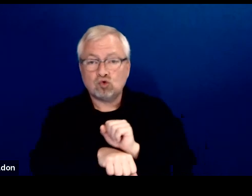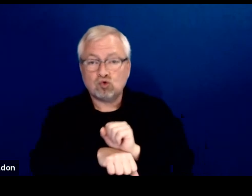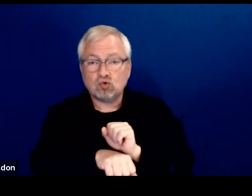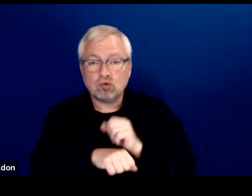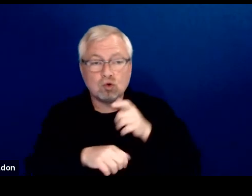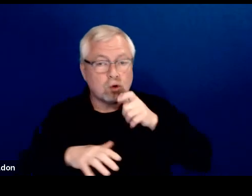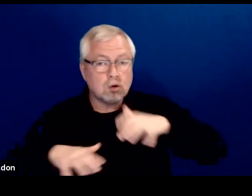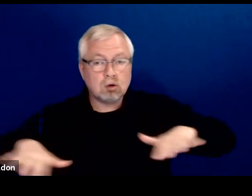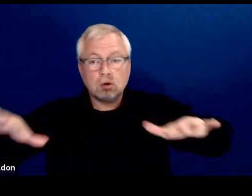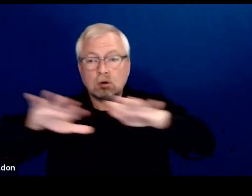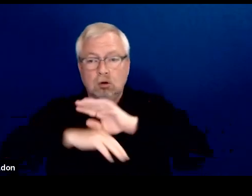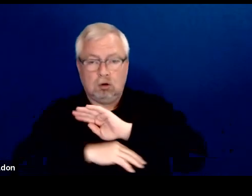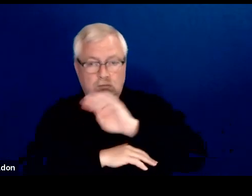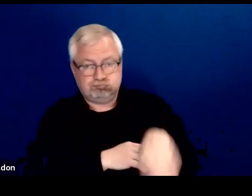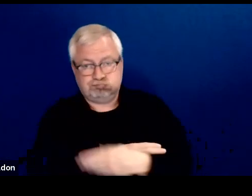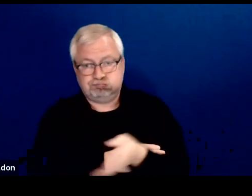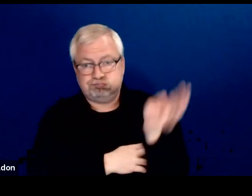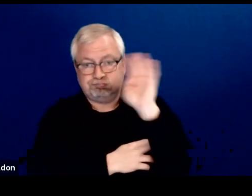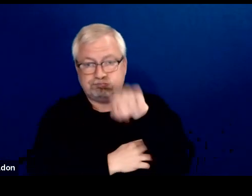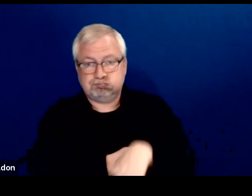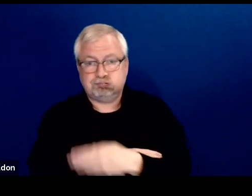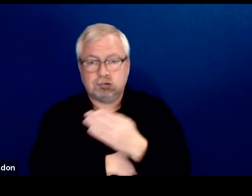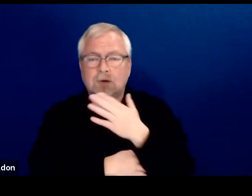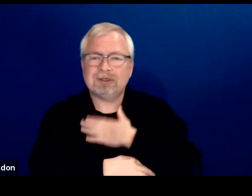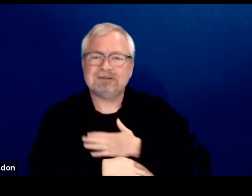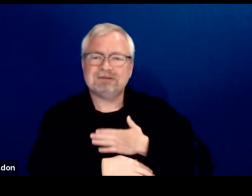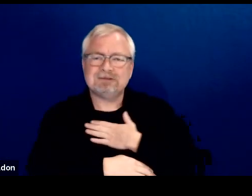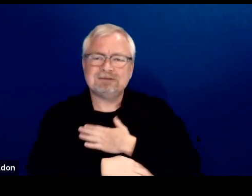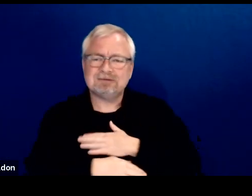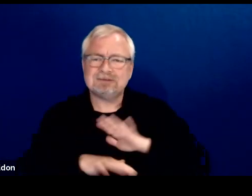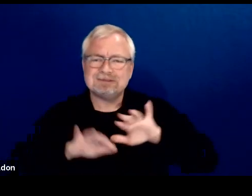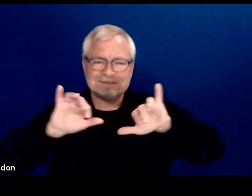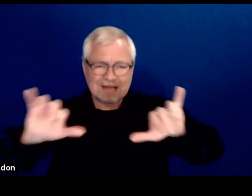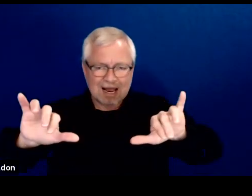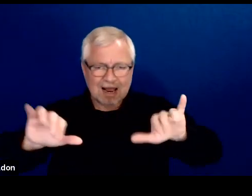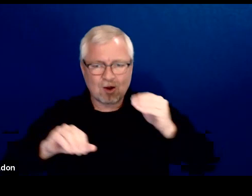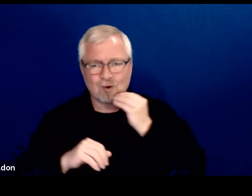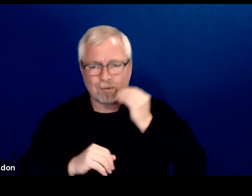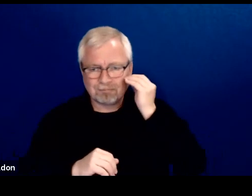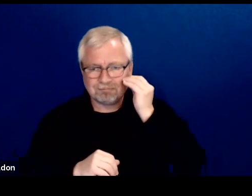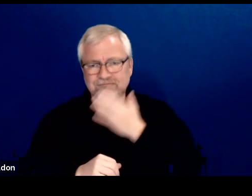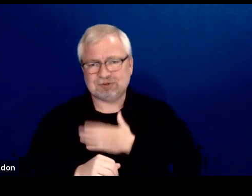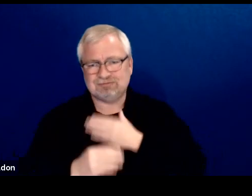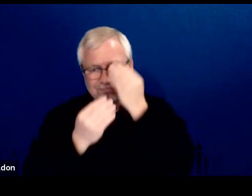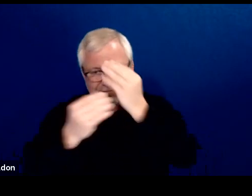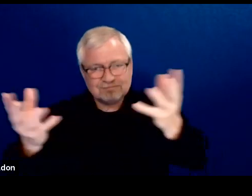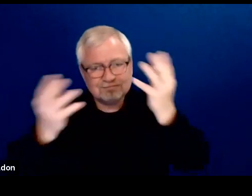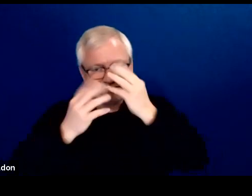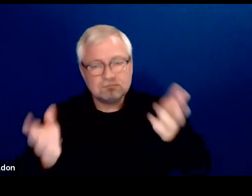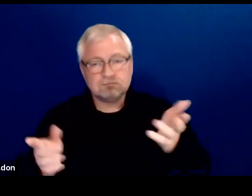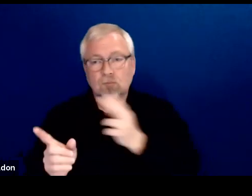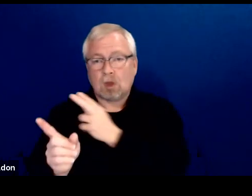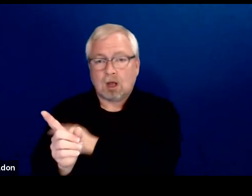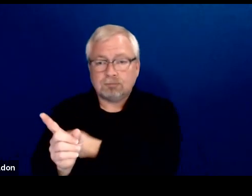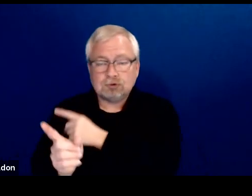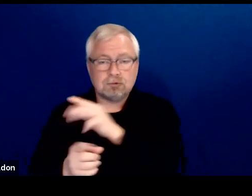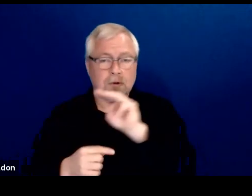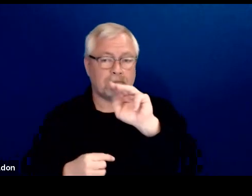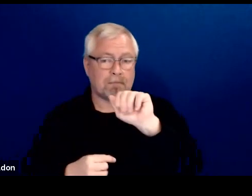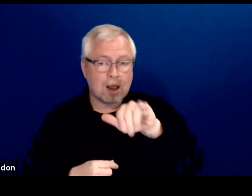get to the modeling, our hospitals, especially because of the robustness of it, Mayo Clinic and others, they have their own internal